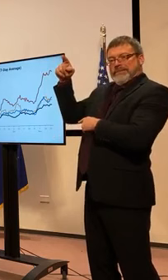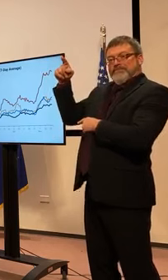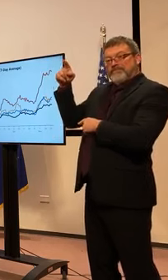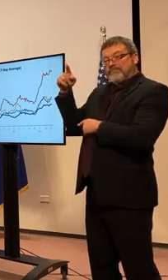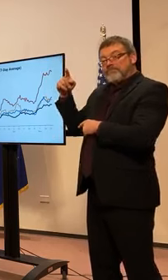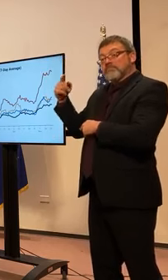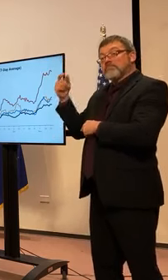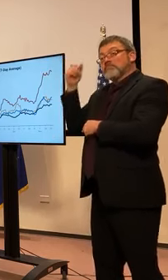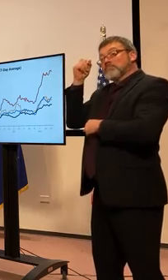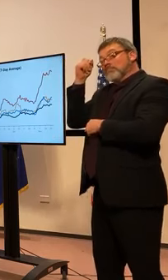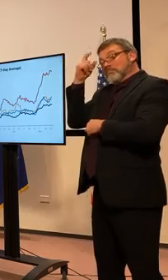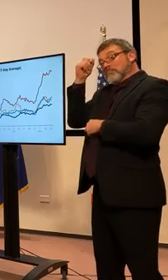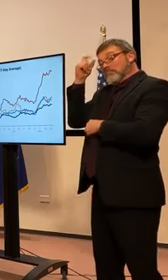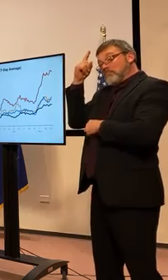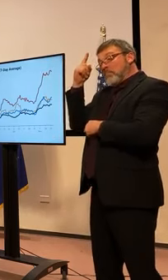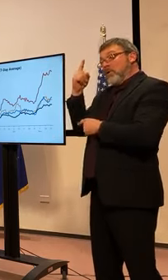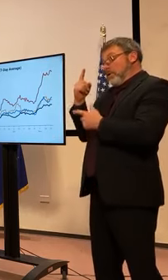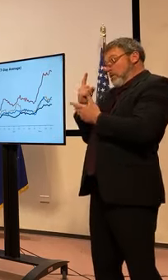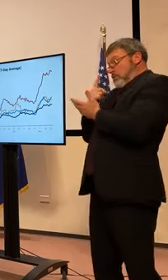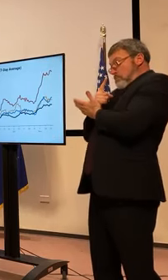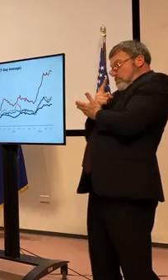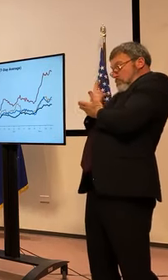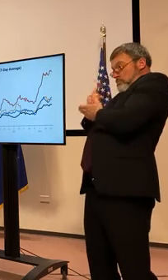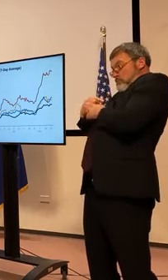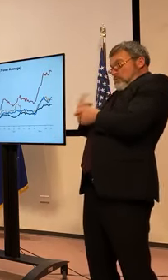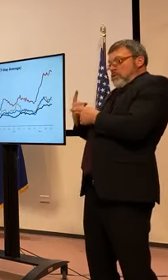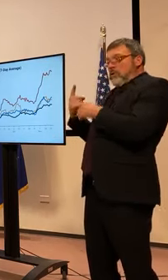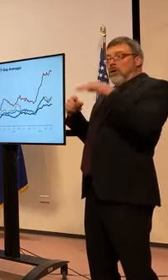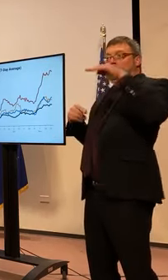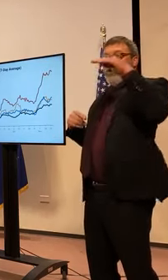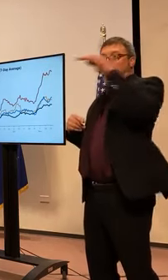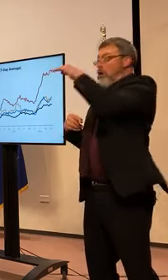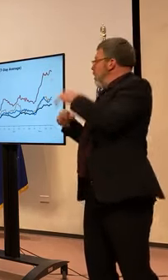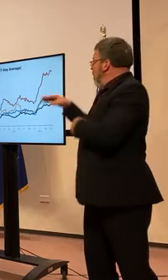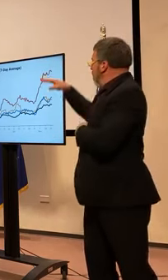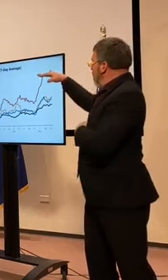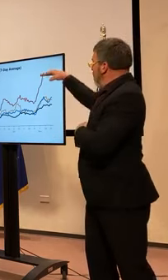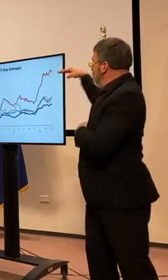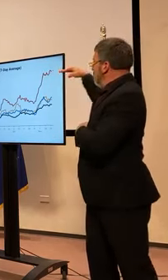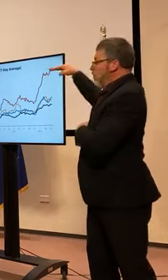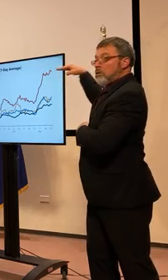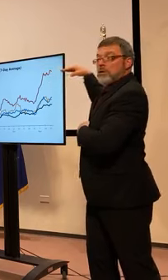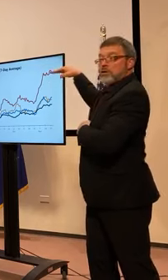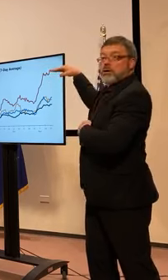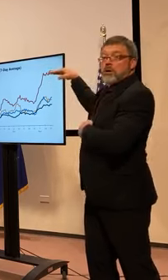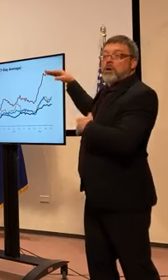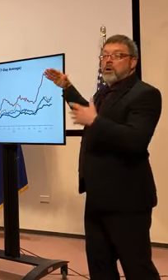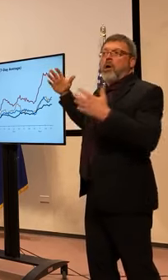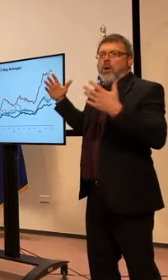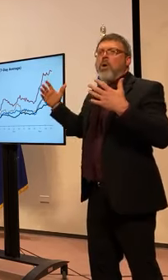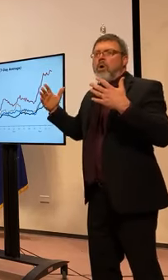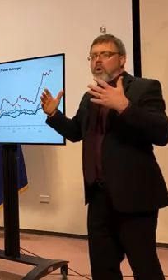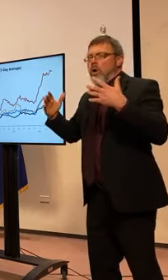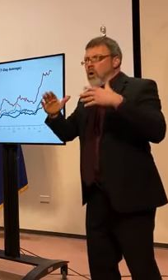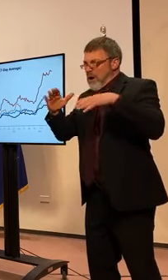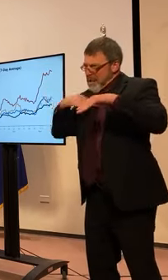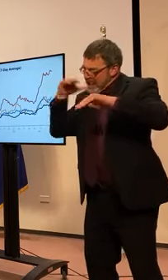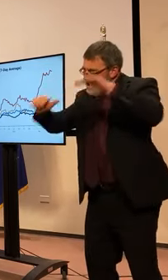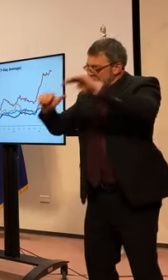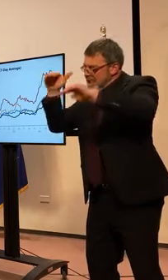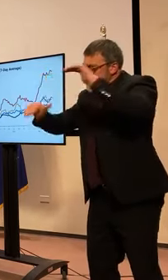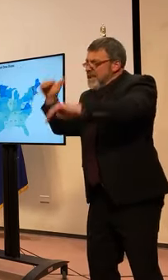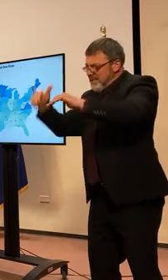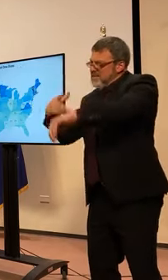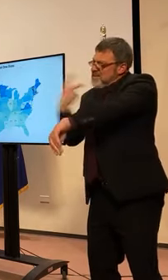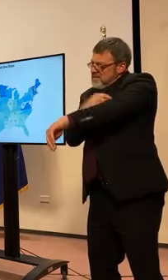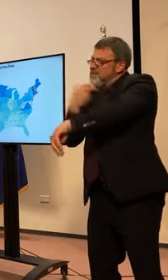for this past week as well. So really critical, as you can see, to get that age group vaccinated as quickly as we can. And as